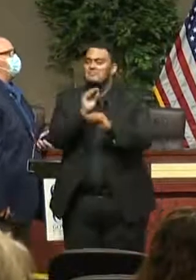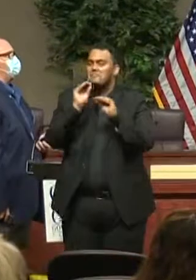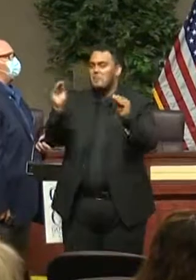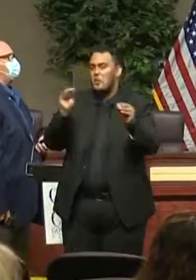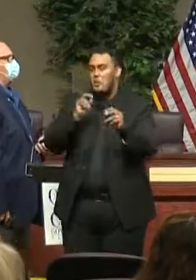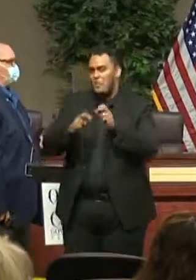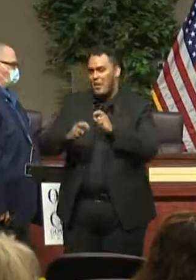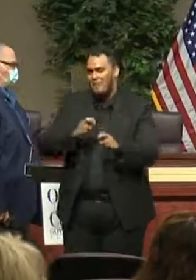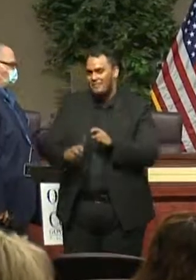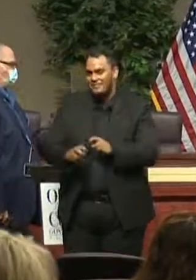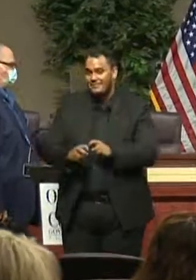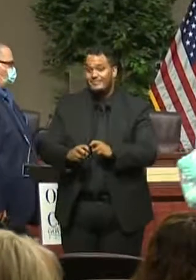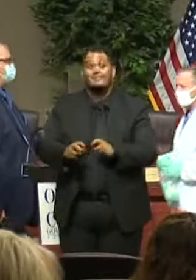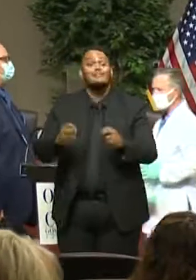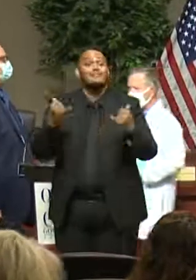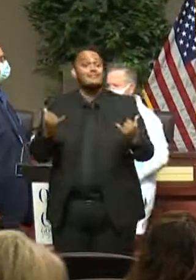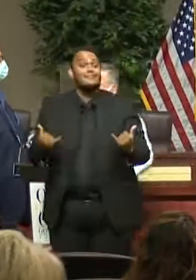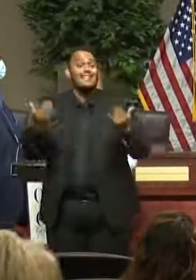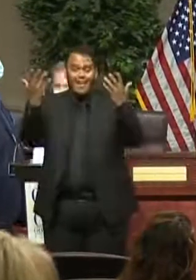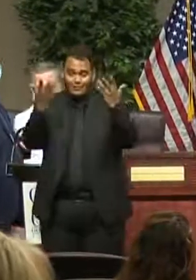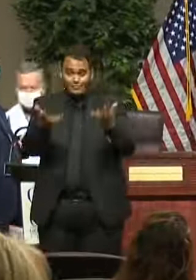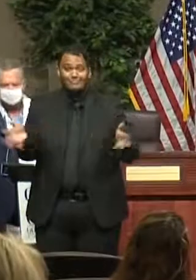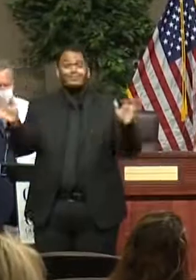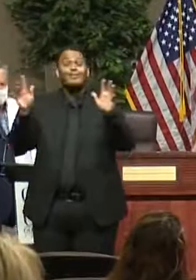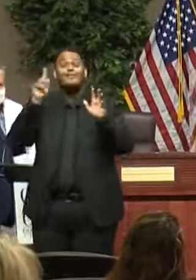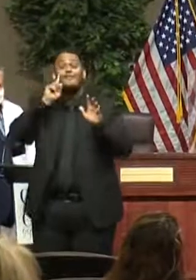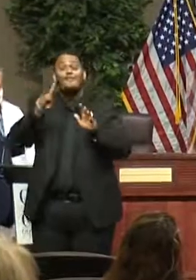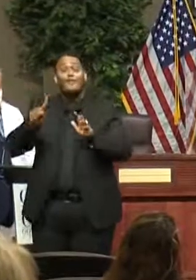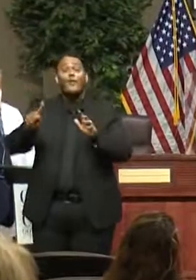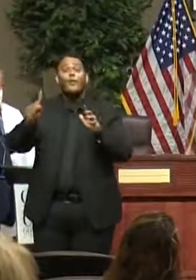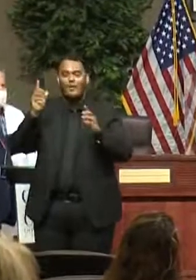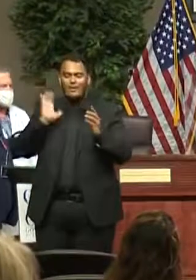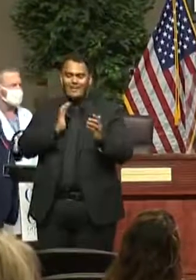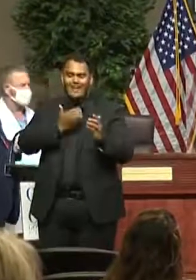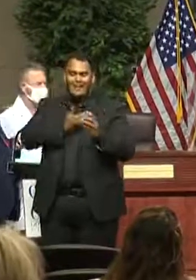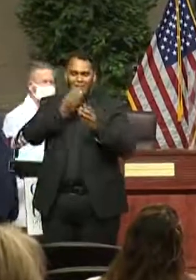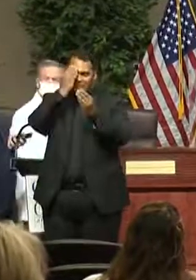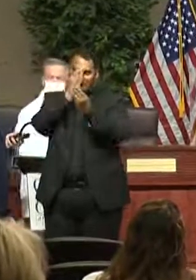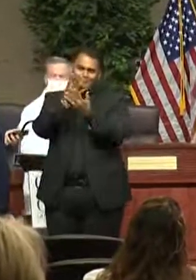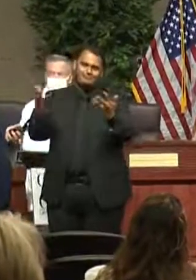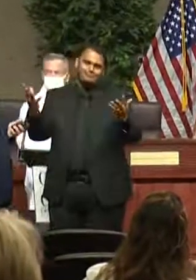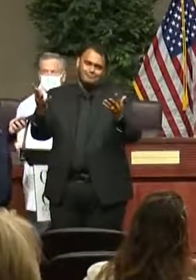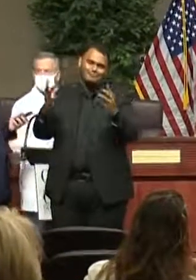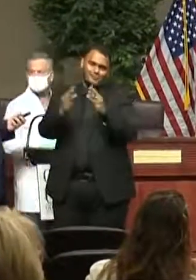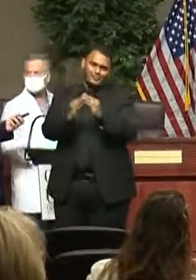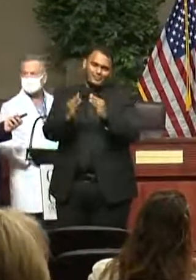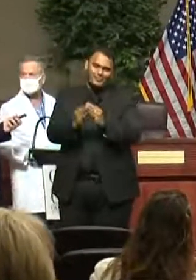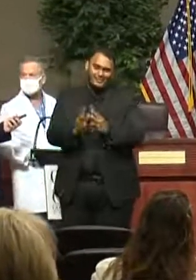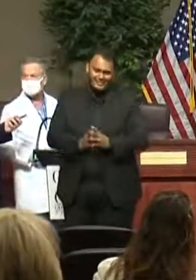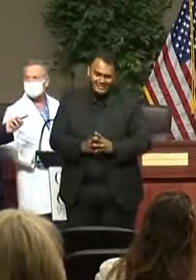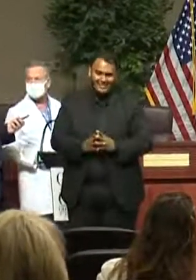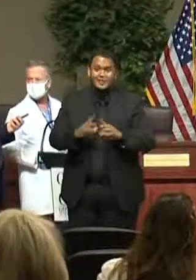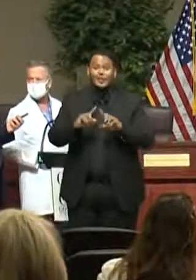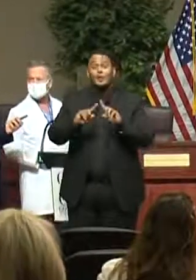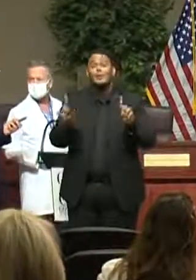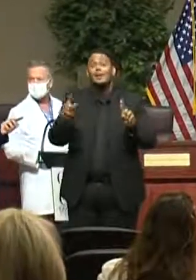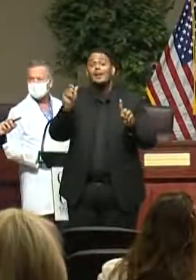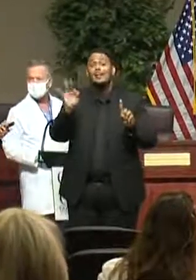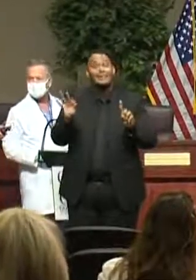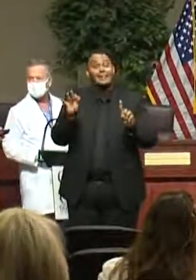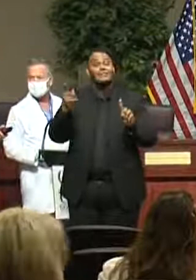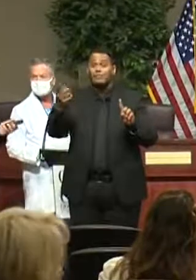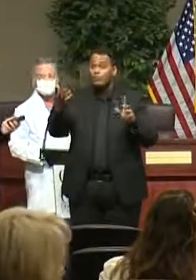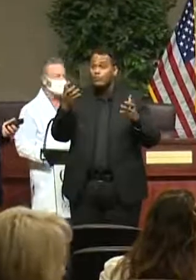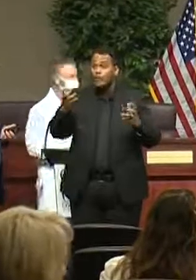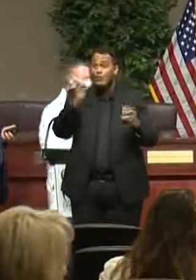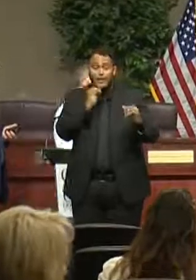So this is going to conclude the press briefing. However, if I'm going to offer up any of our commissioners, if you want to